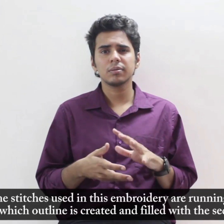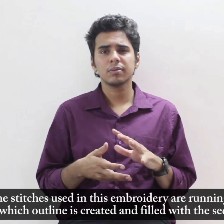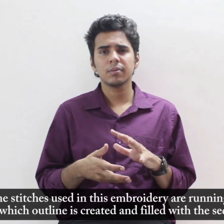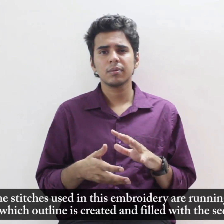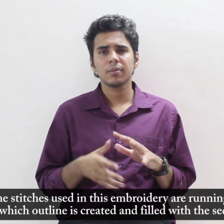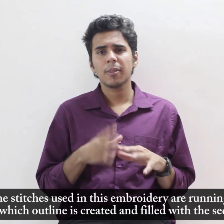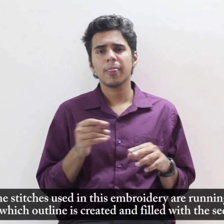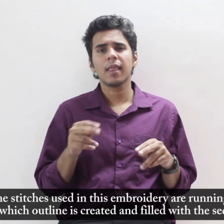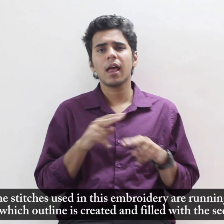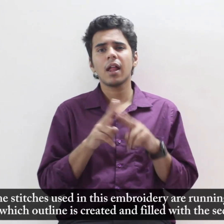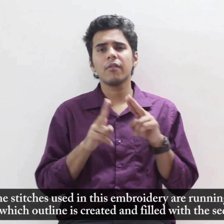sequence tikki.